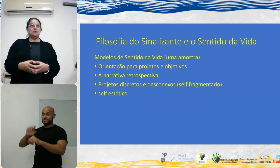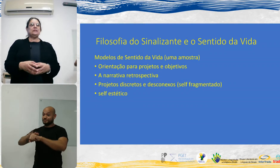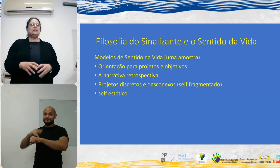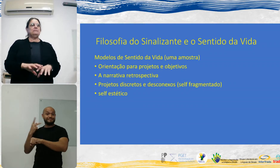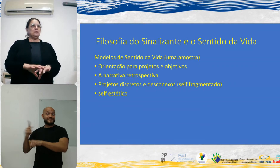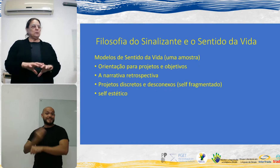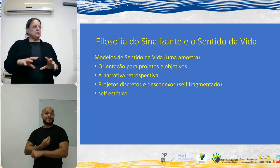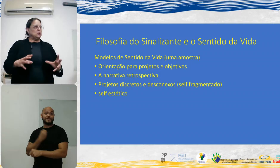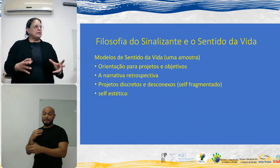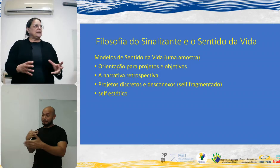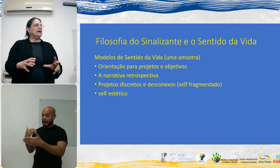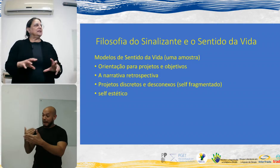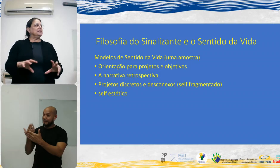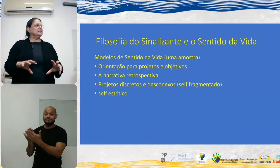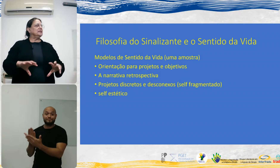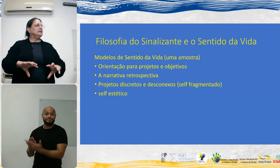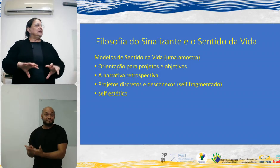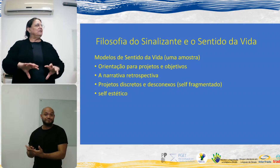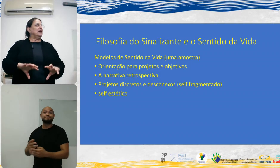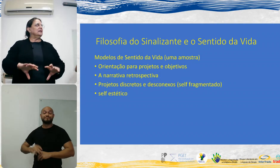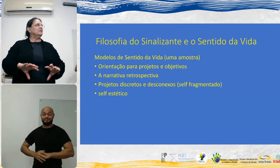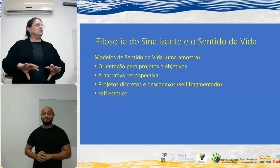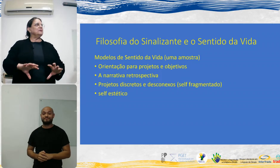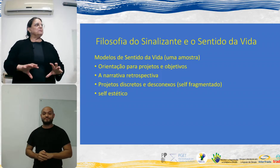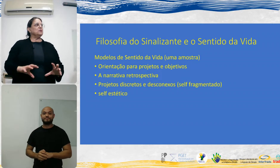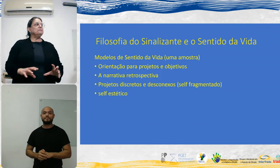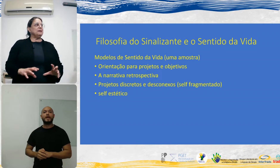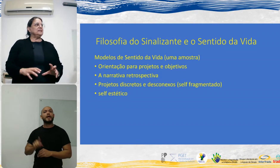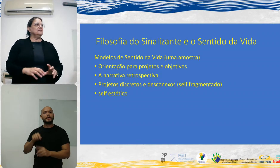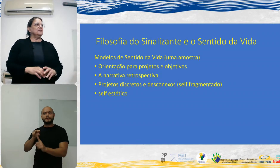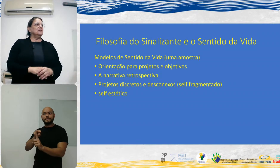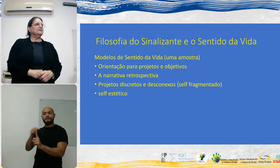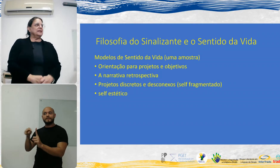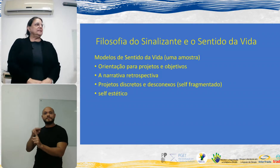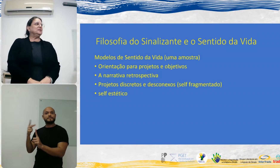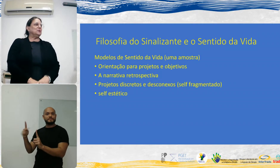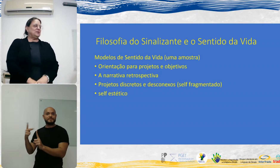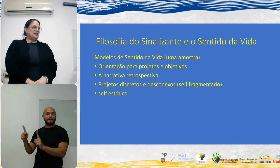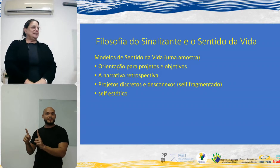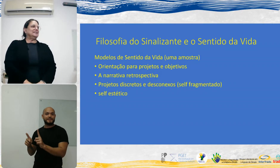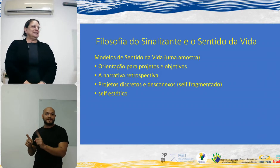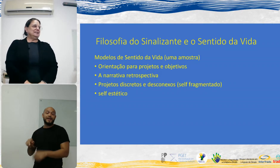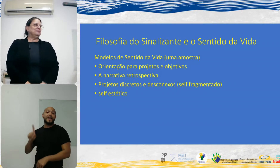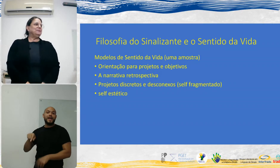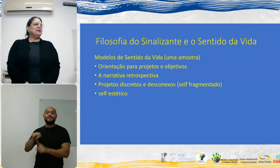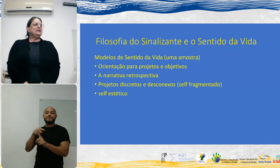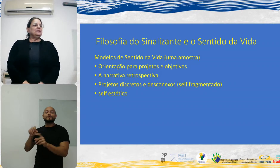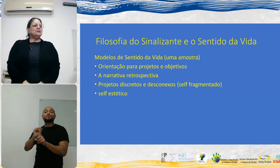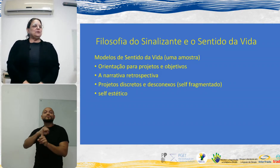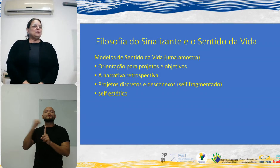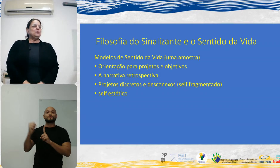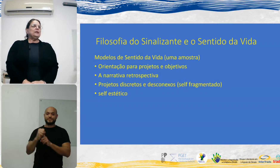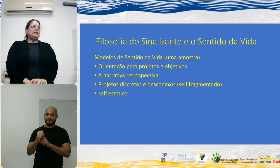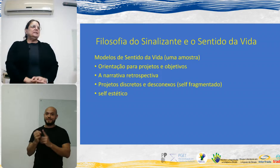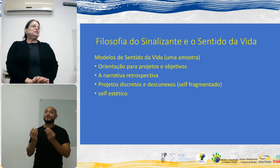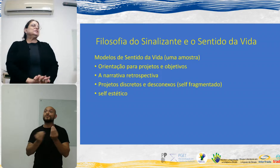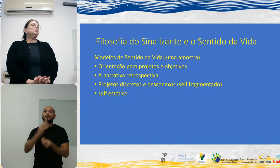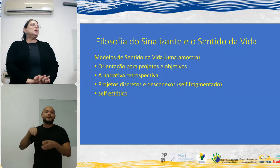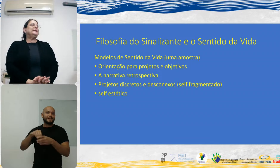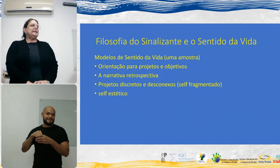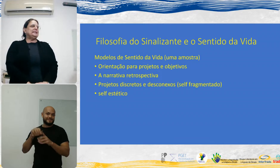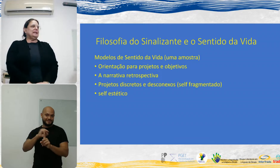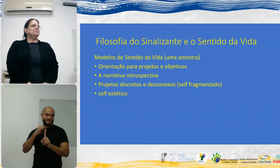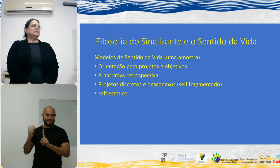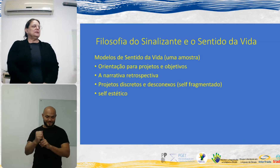himself personally, but was looking at this from the perspective of a society. So he's